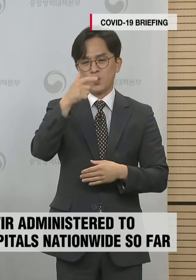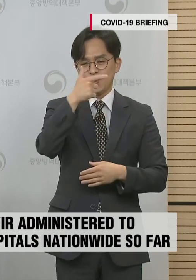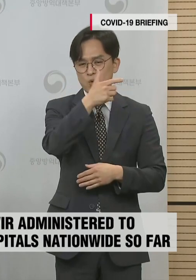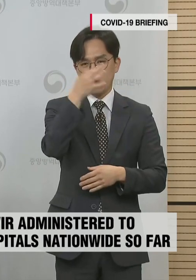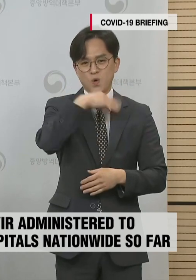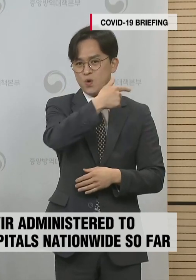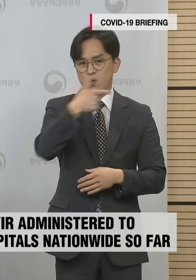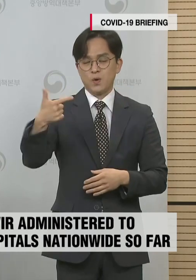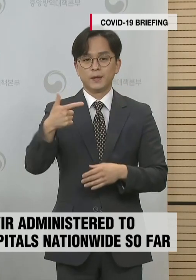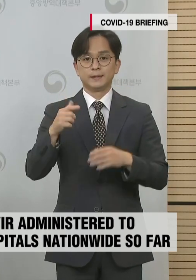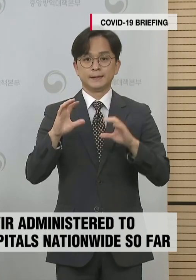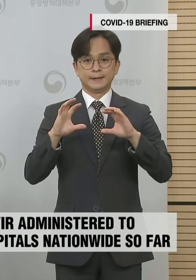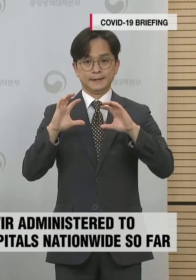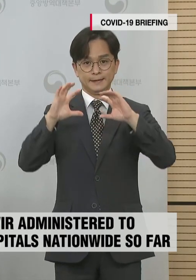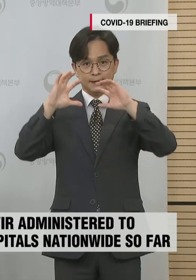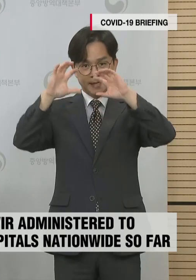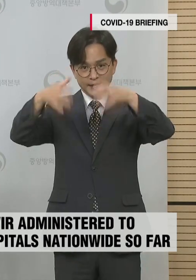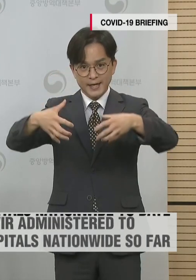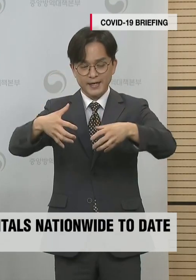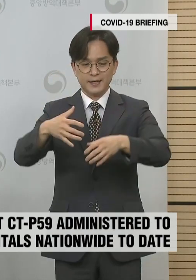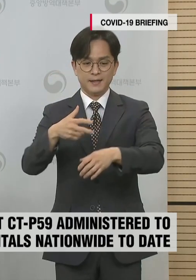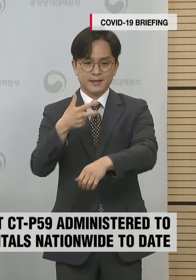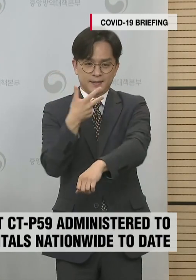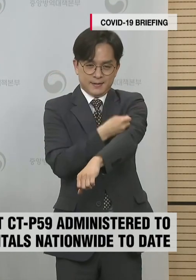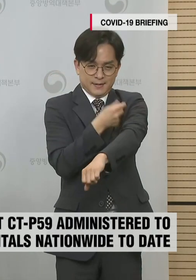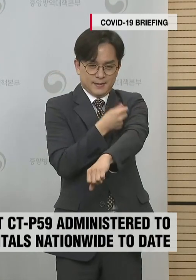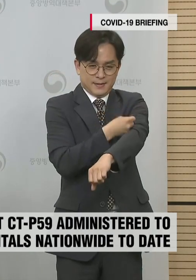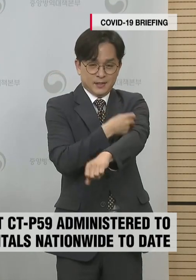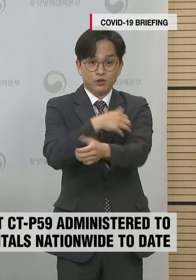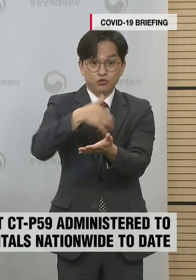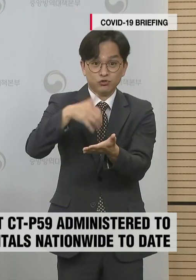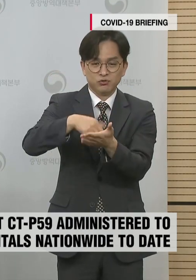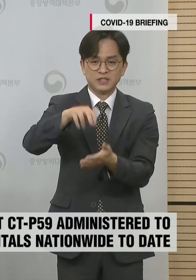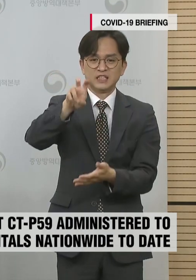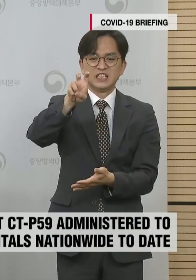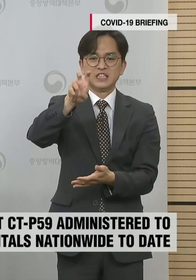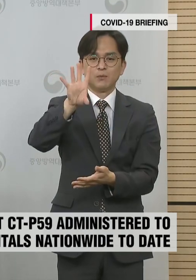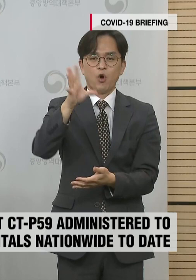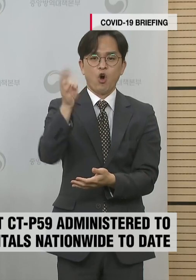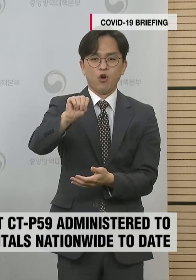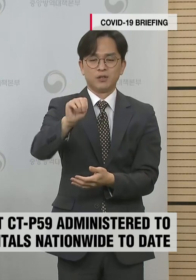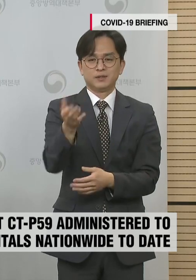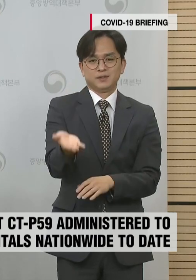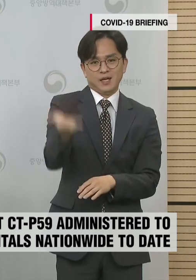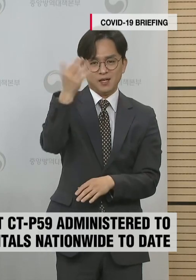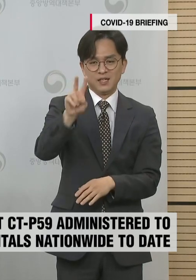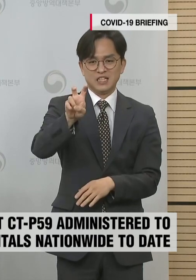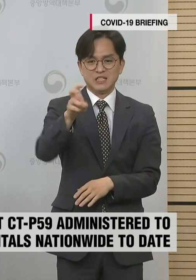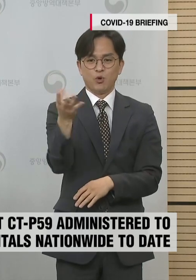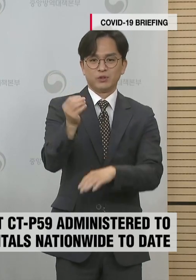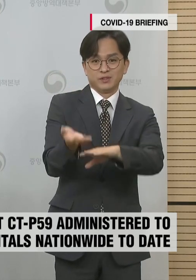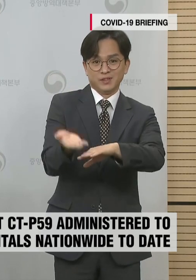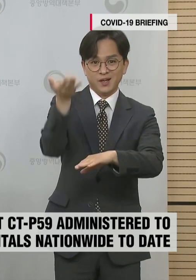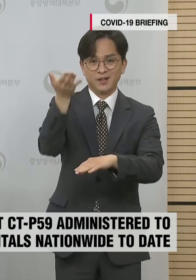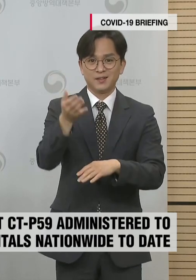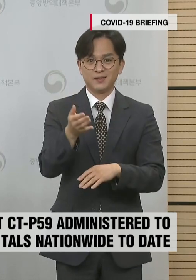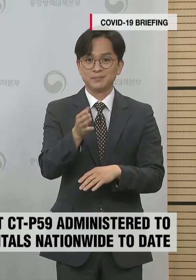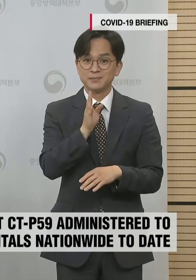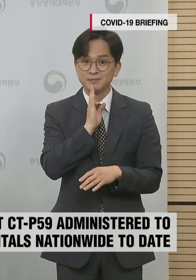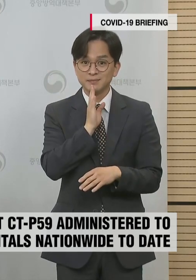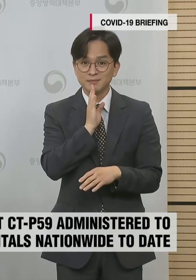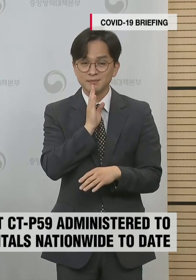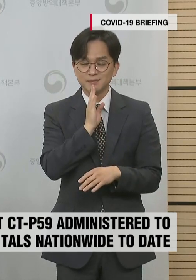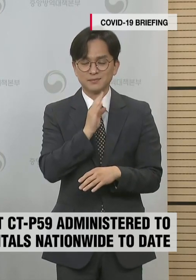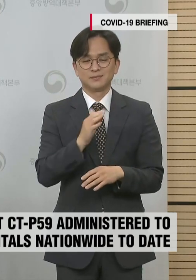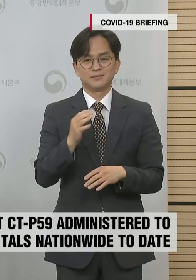that outweigh the risks of getting inoculations. And we mentioned this multiple times, however, considering